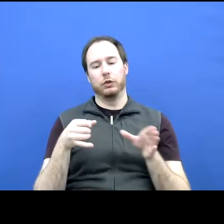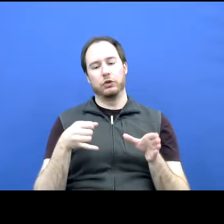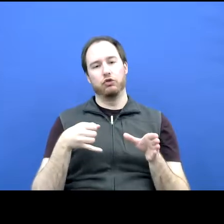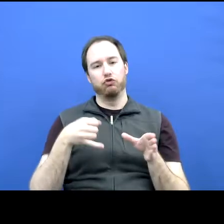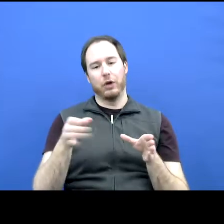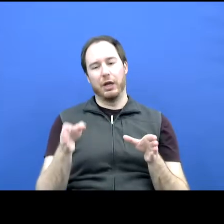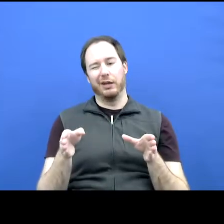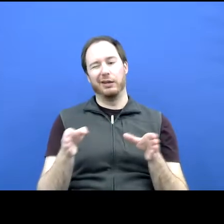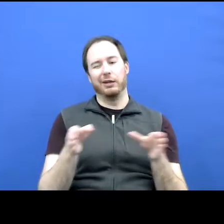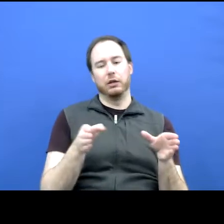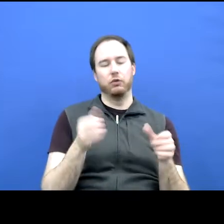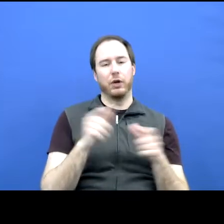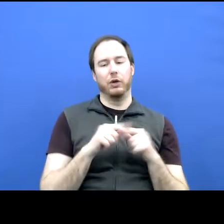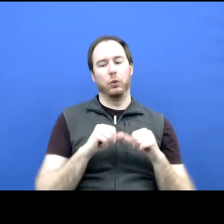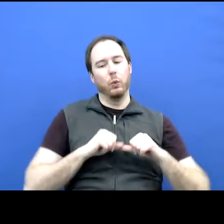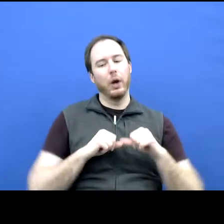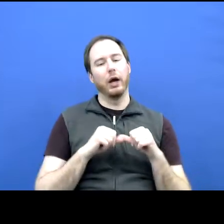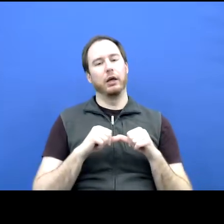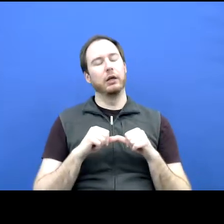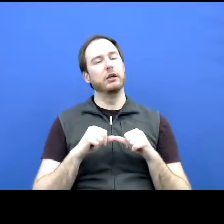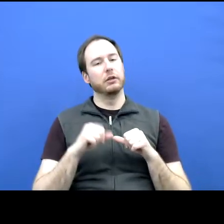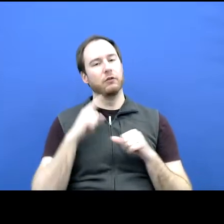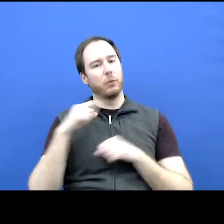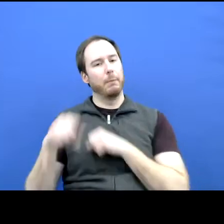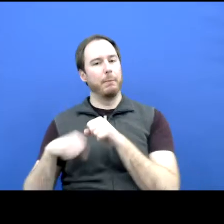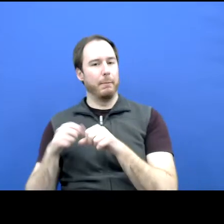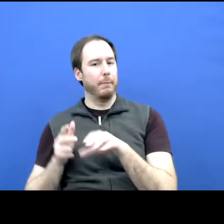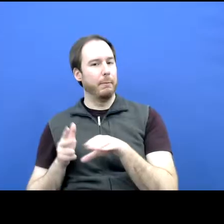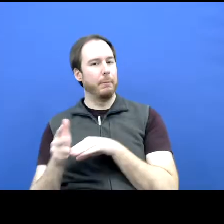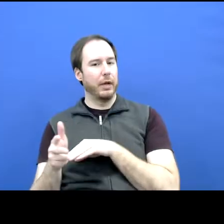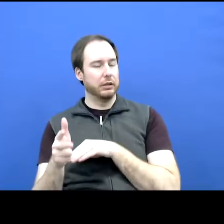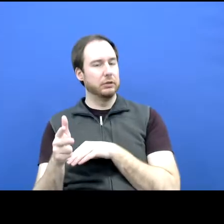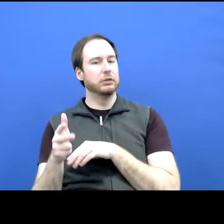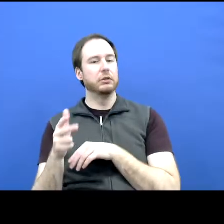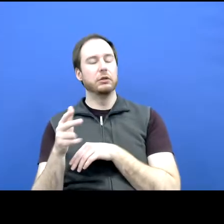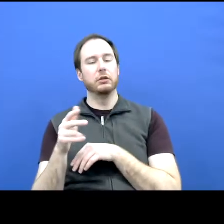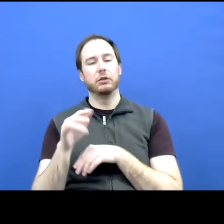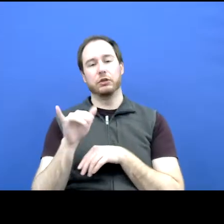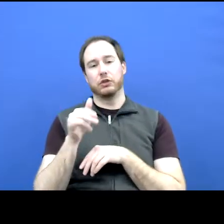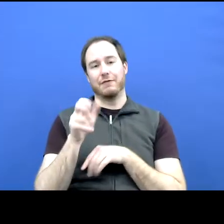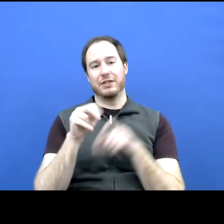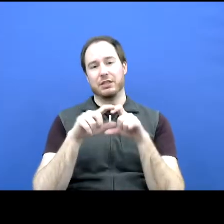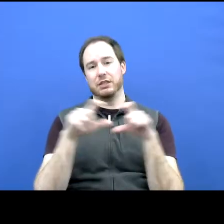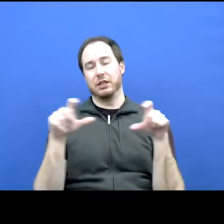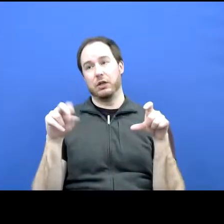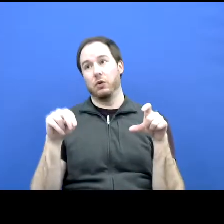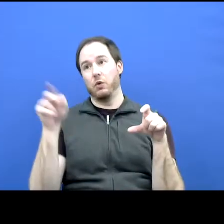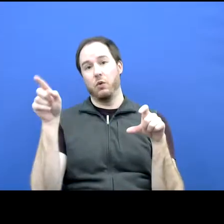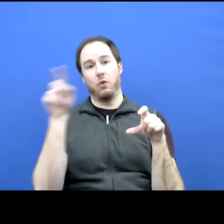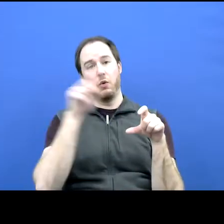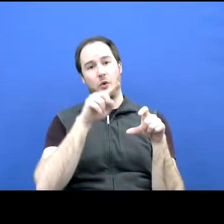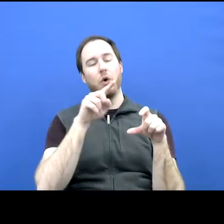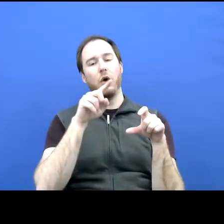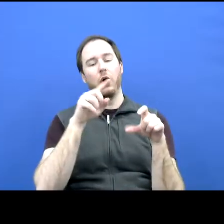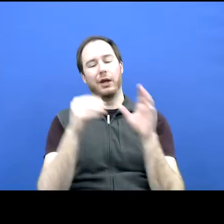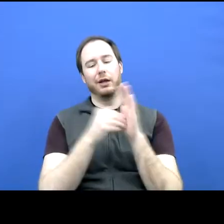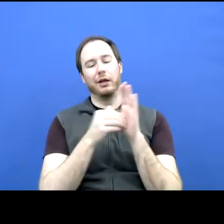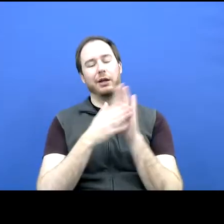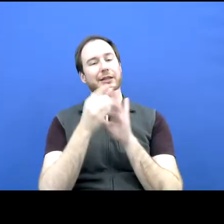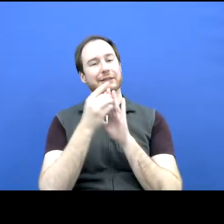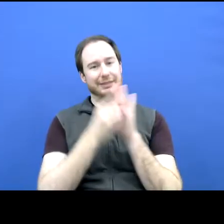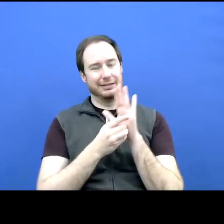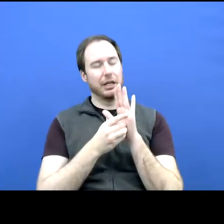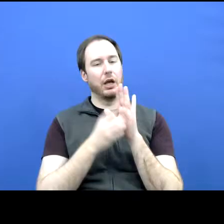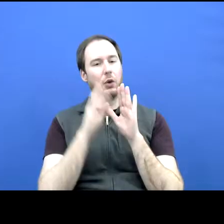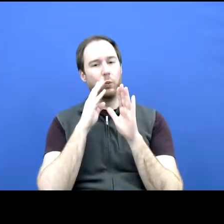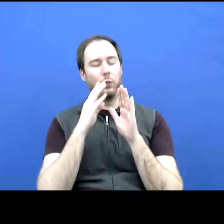to widen the shoulders for bicycles. And north of Jefferson, that is currently in design. They're going to